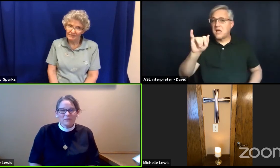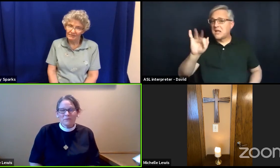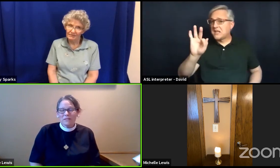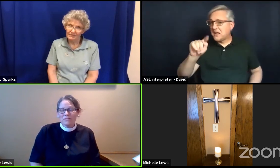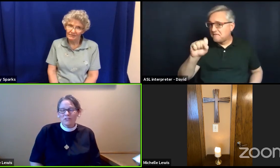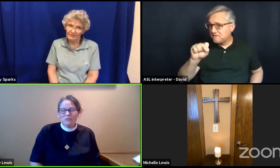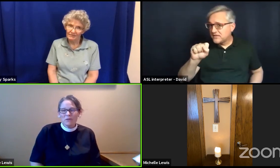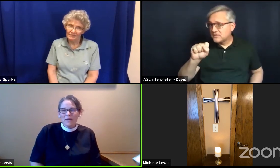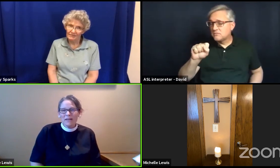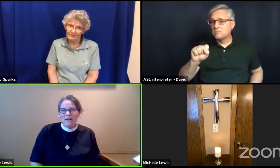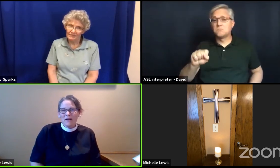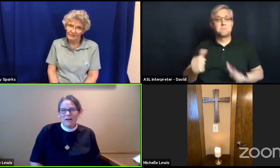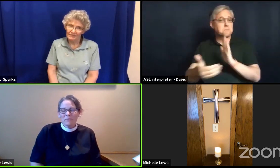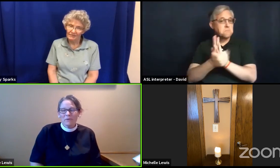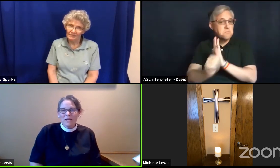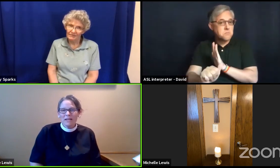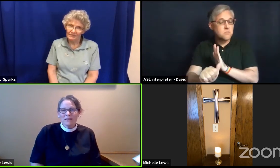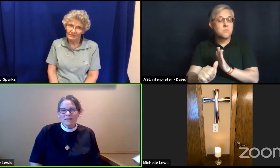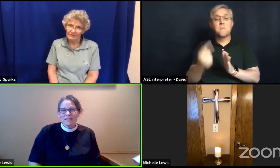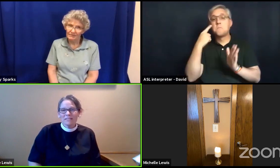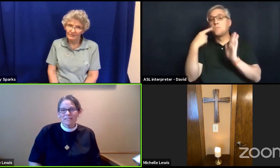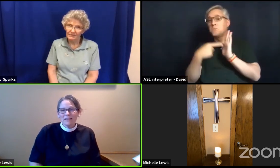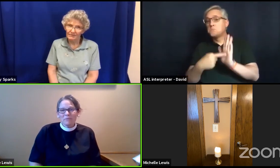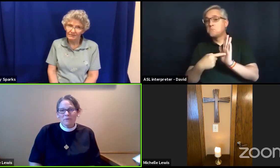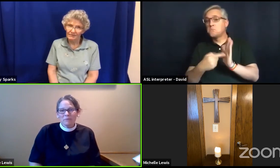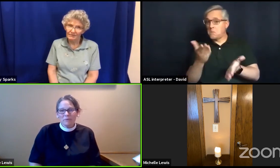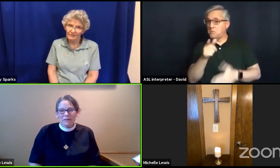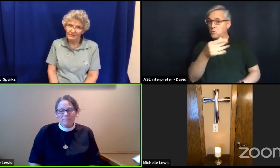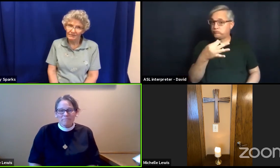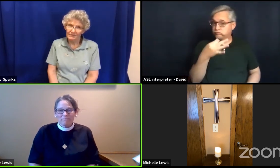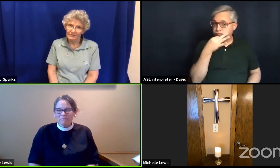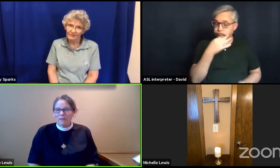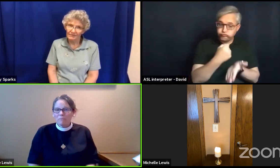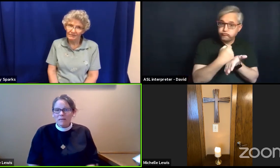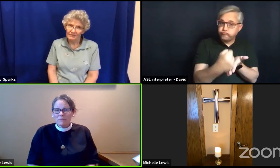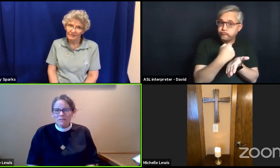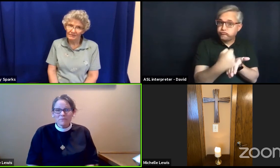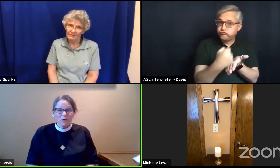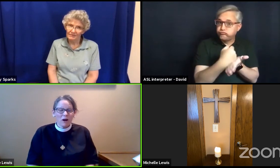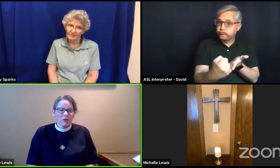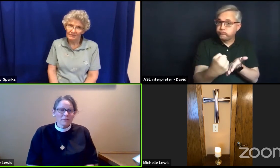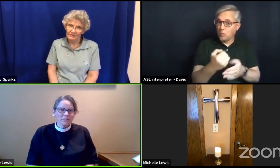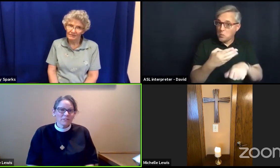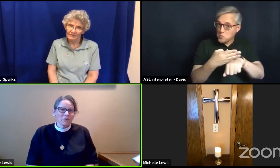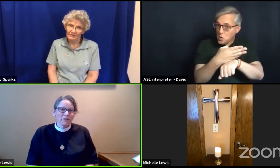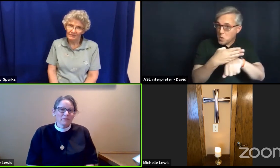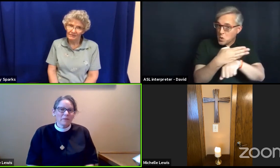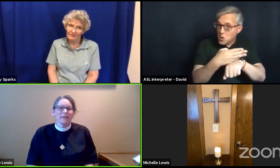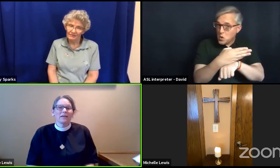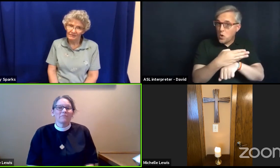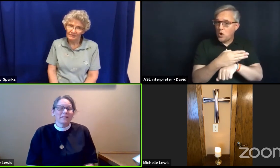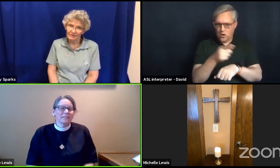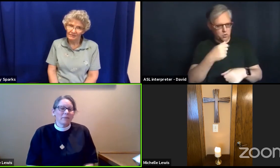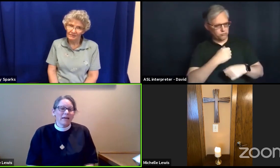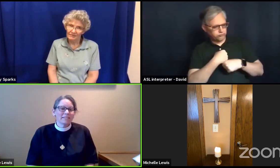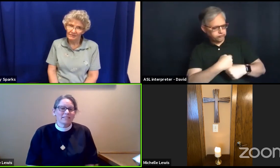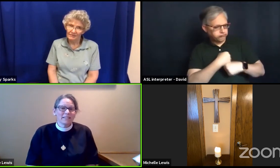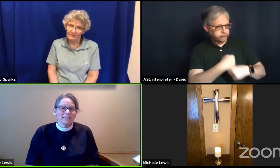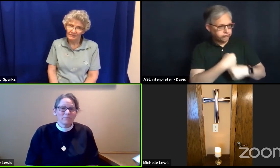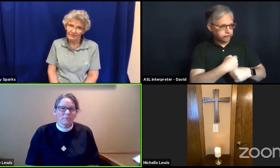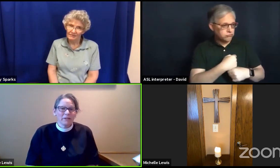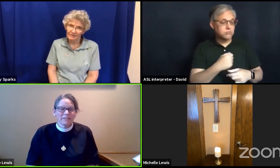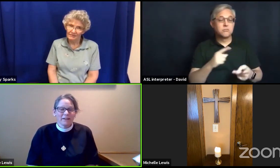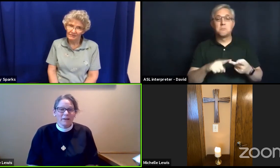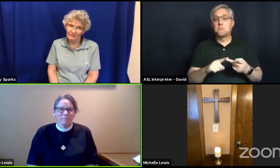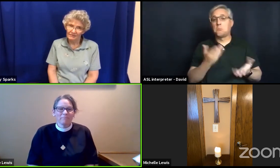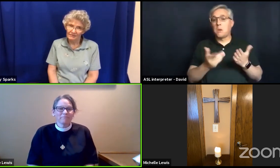and you enjoy creating things with wood. Maybe you know how to sew and you're making face masks at